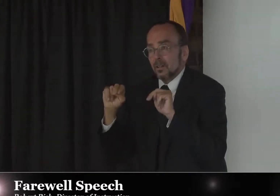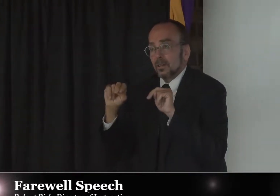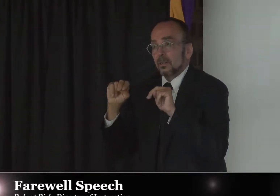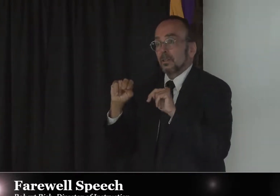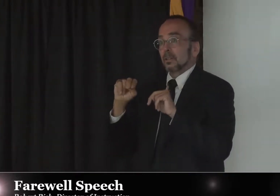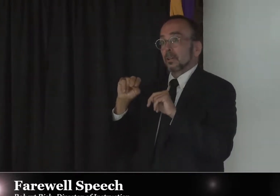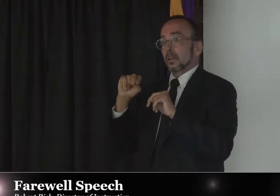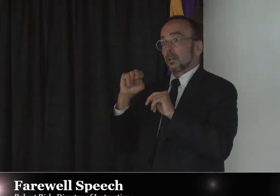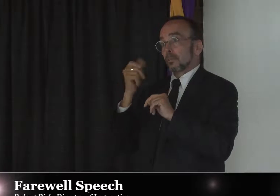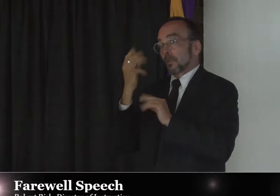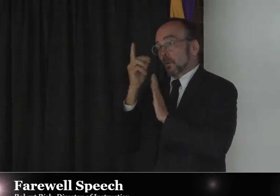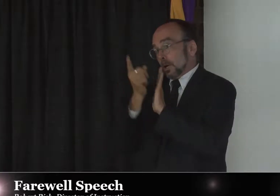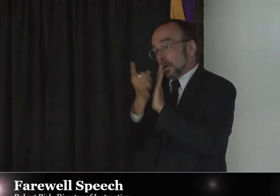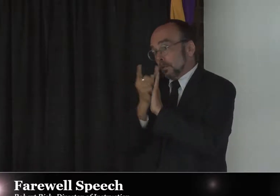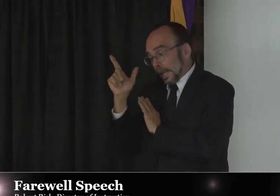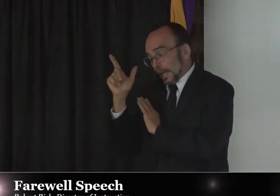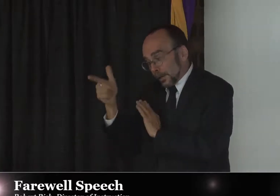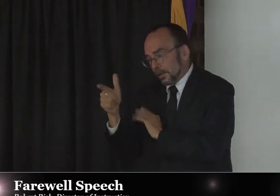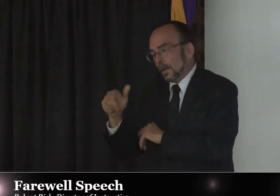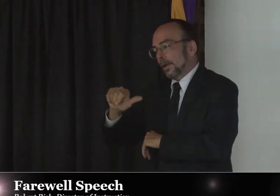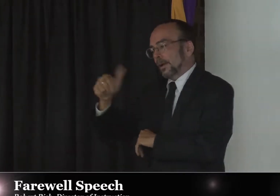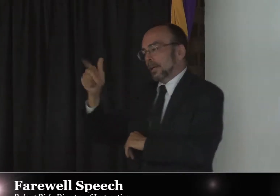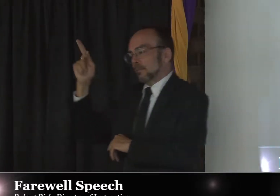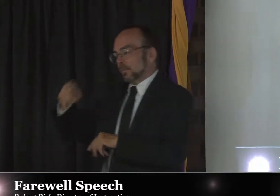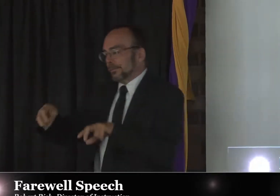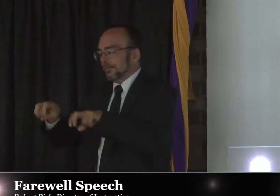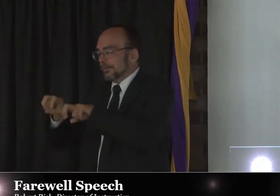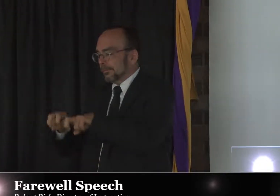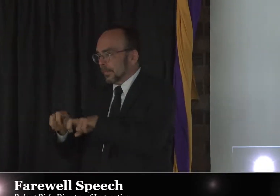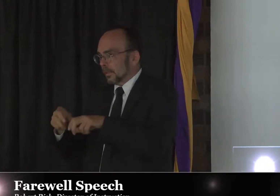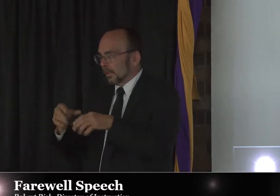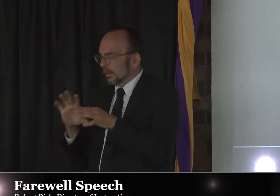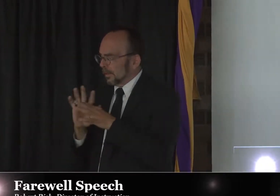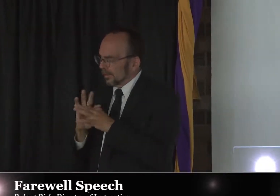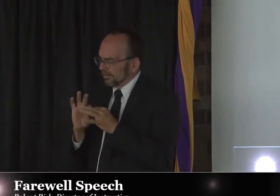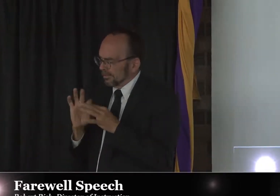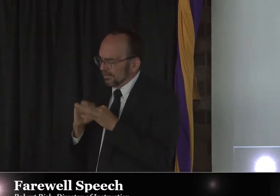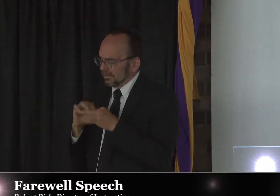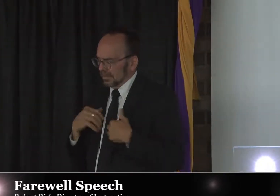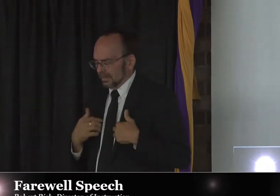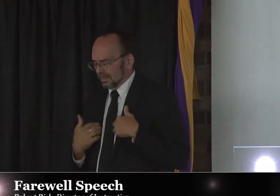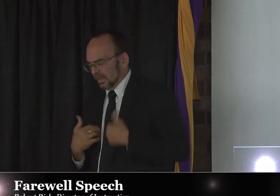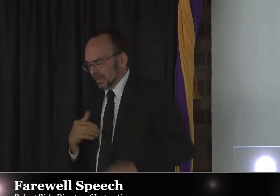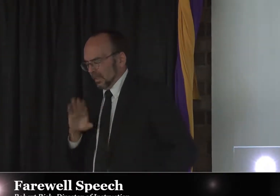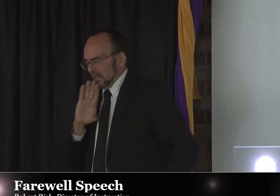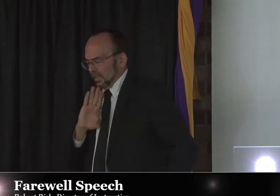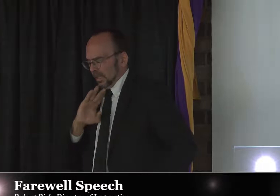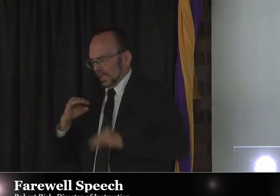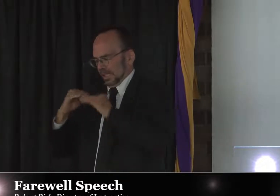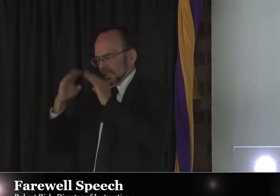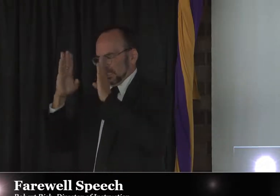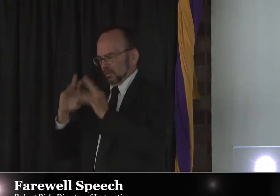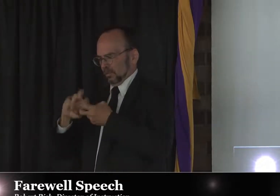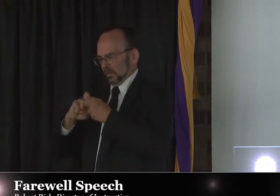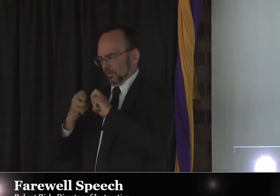enjoy. And a few hours later, we'd always end up together, and he'd have this